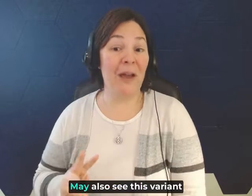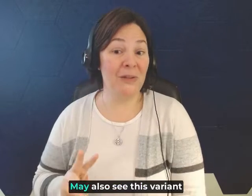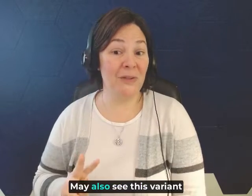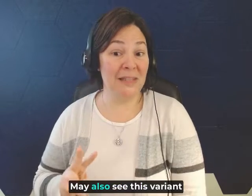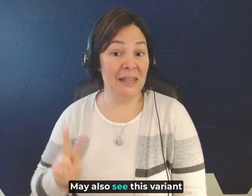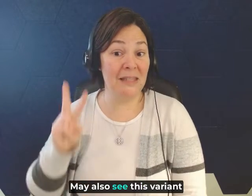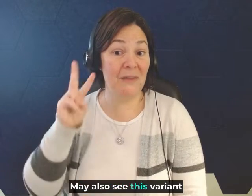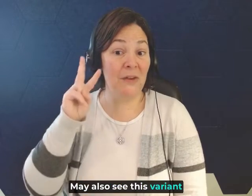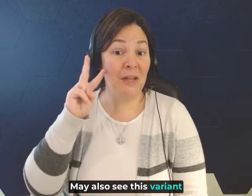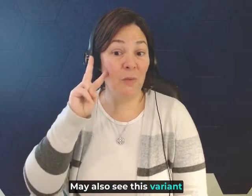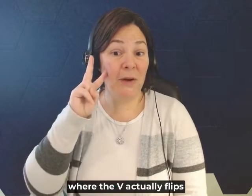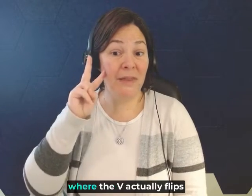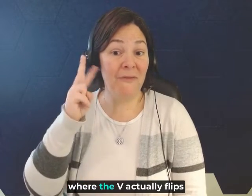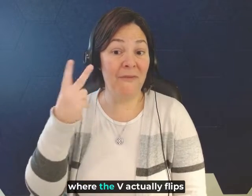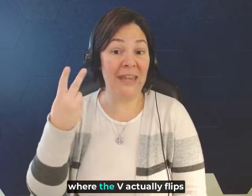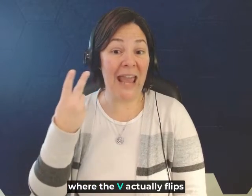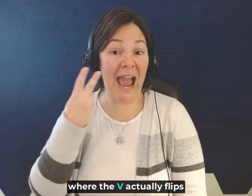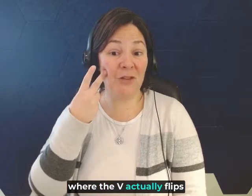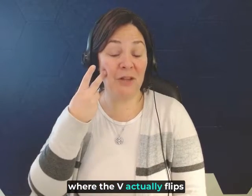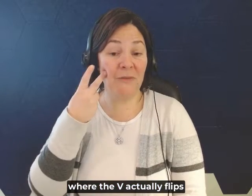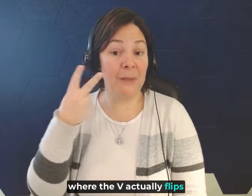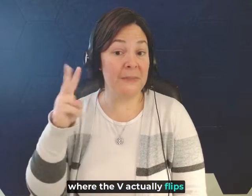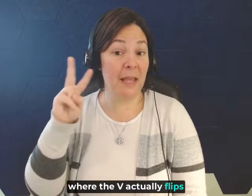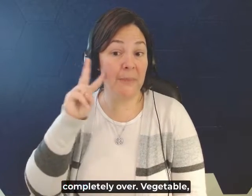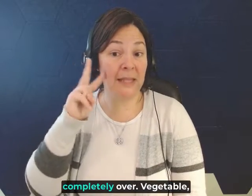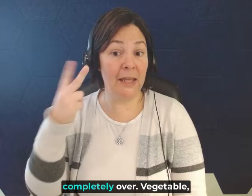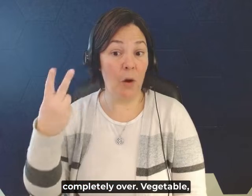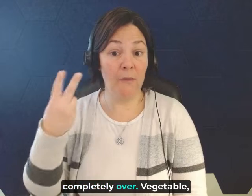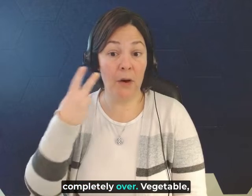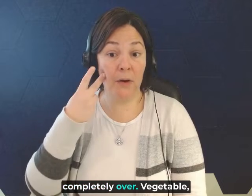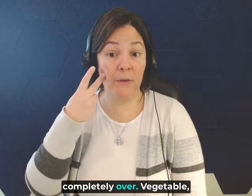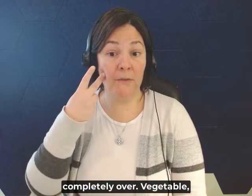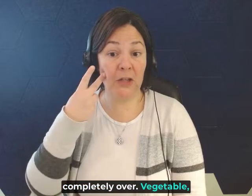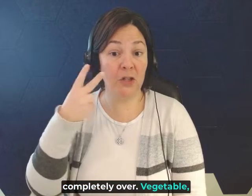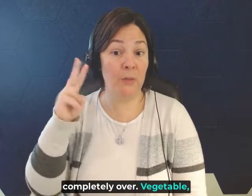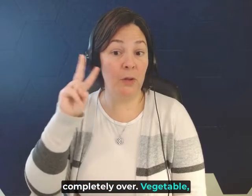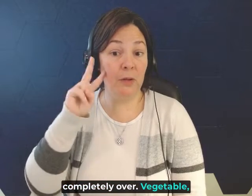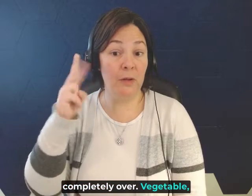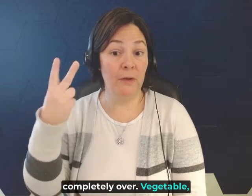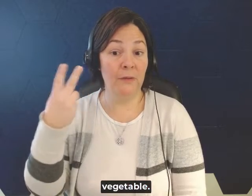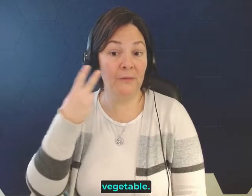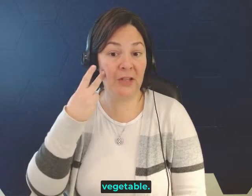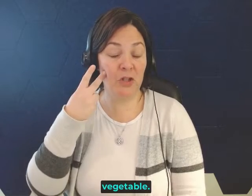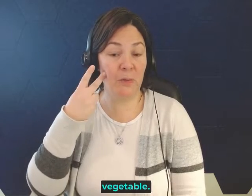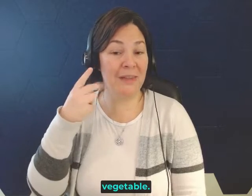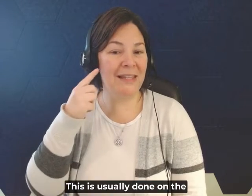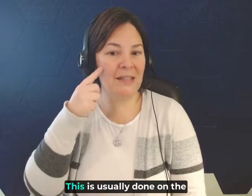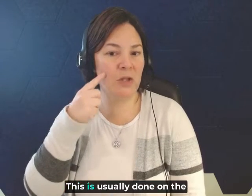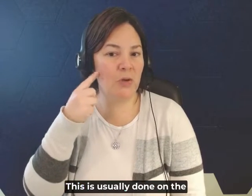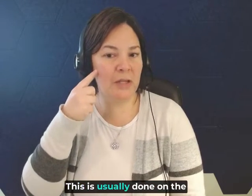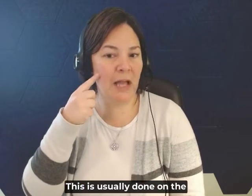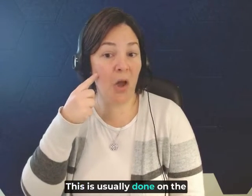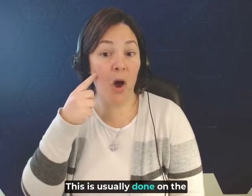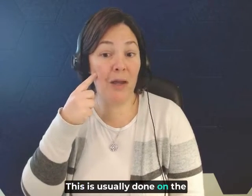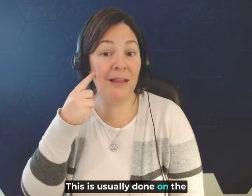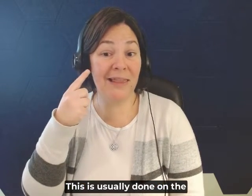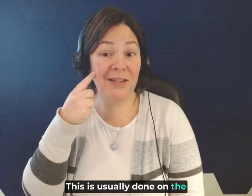also see this variant where the V actually flips completely over. Vegetable. This is usually done on the